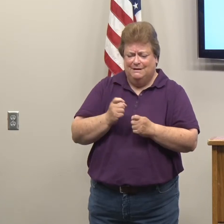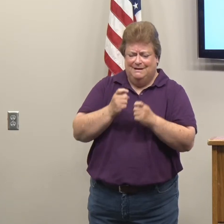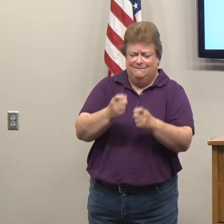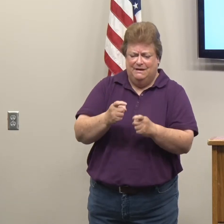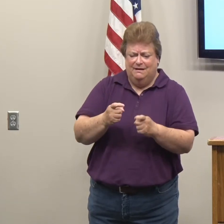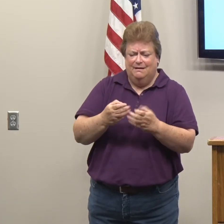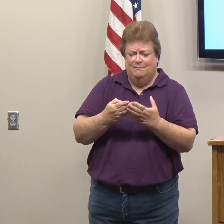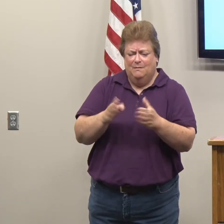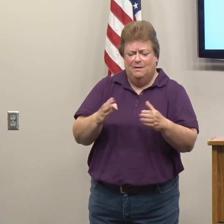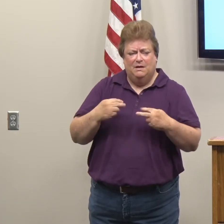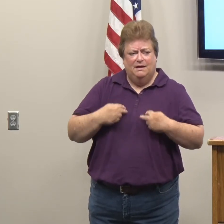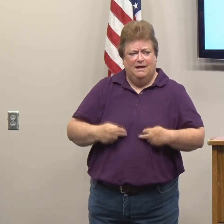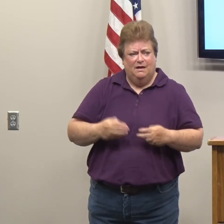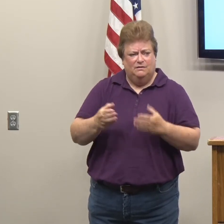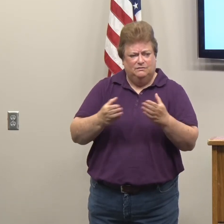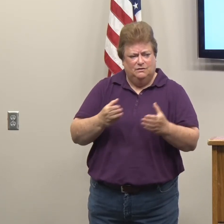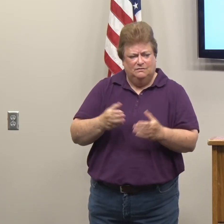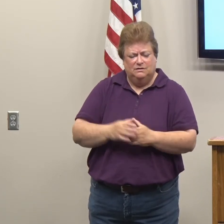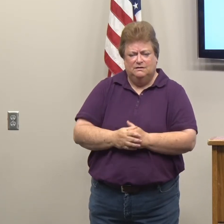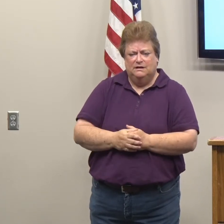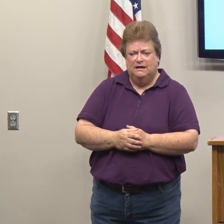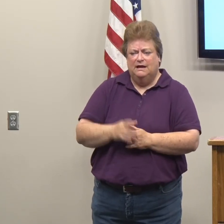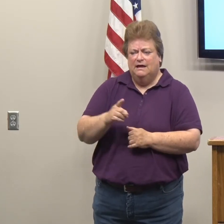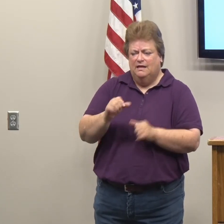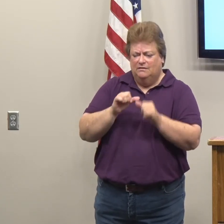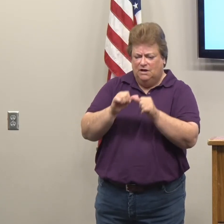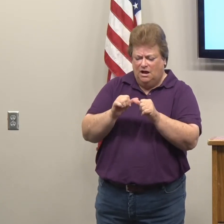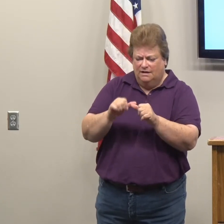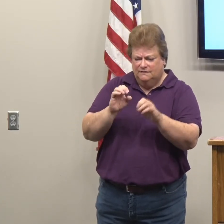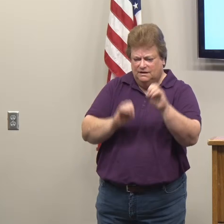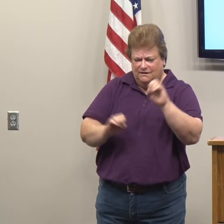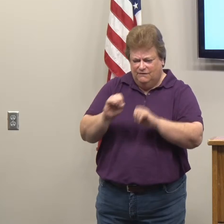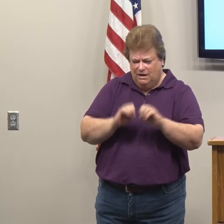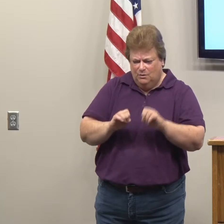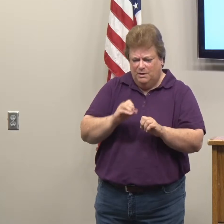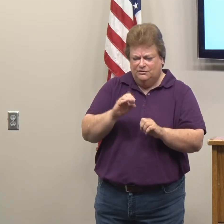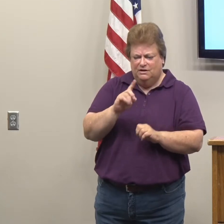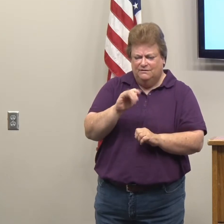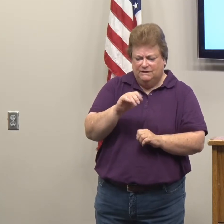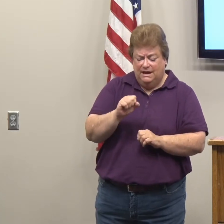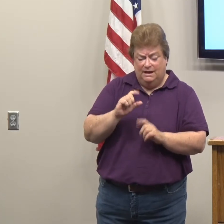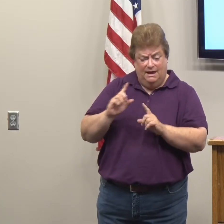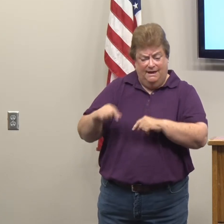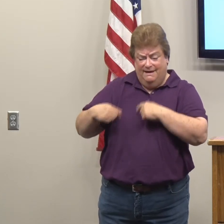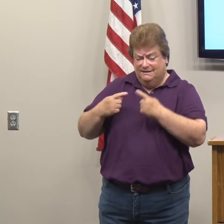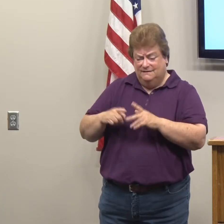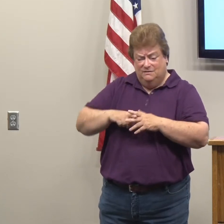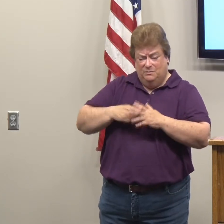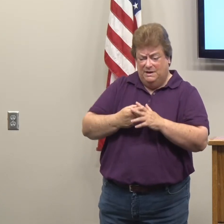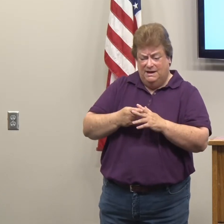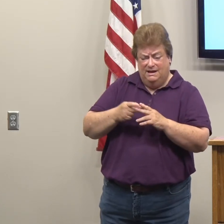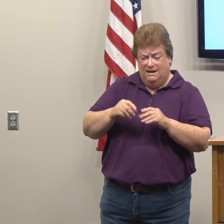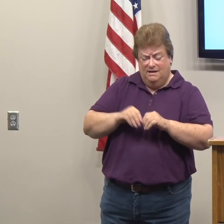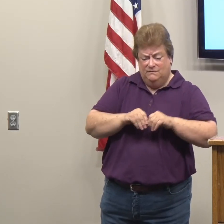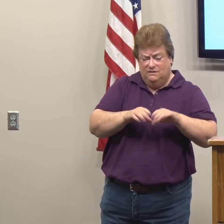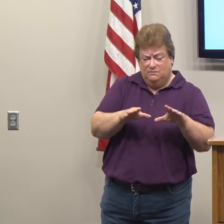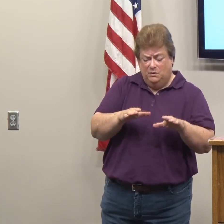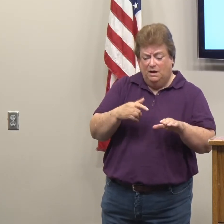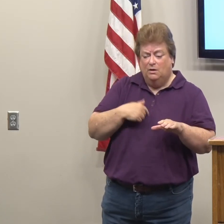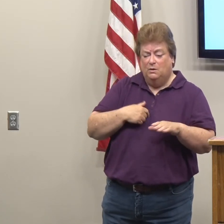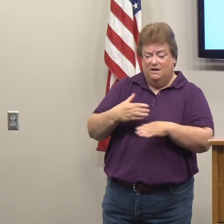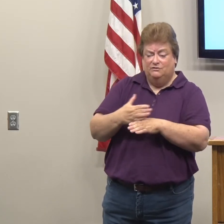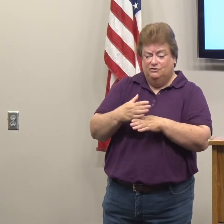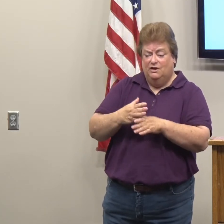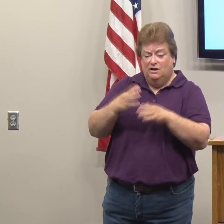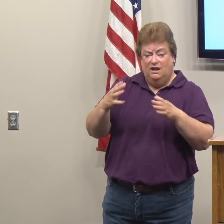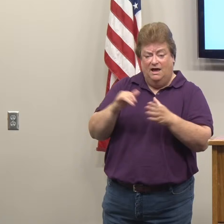services. Their efforts are guided by constant evaluation of data, and since the beginning of the pandemic, we have shared a great deal of data with the